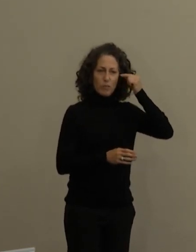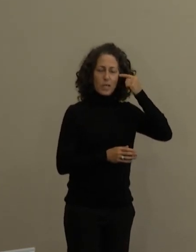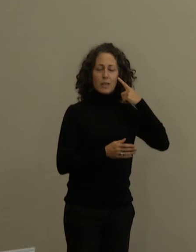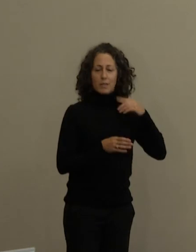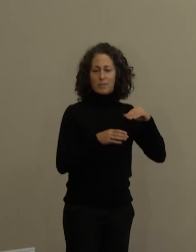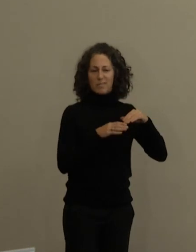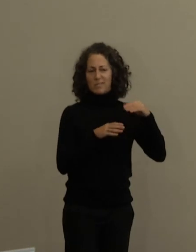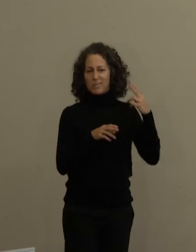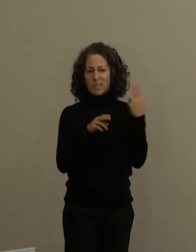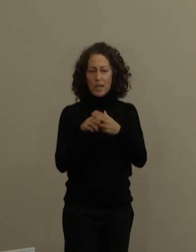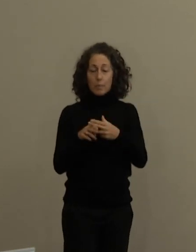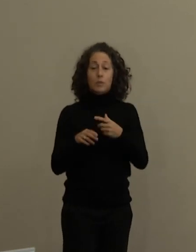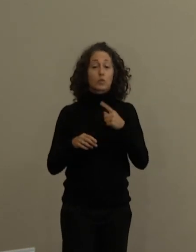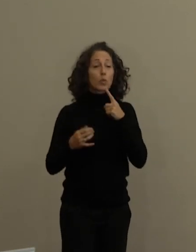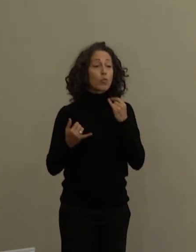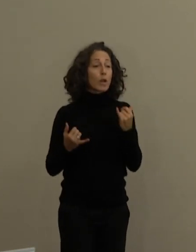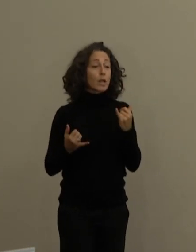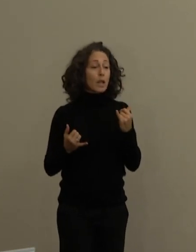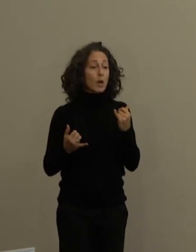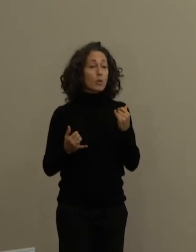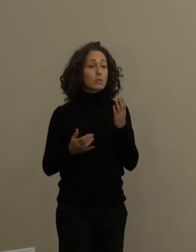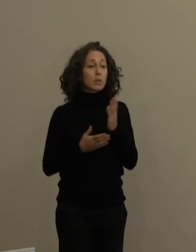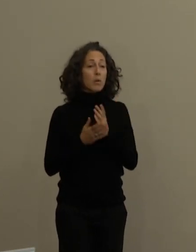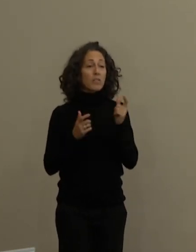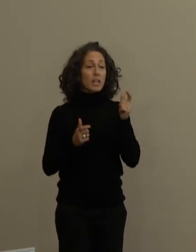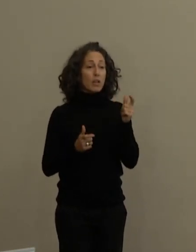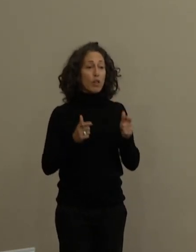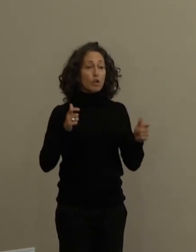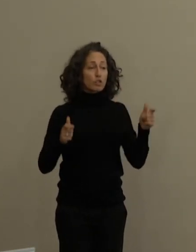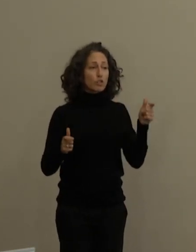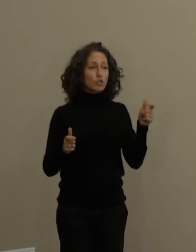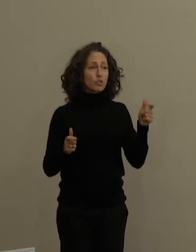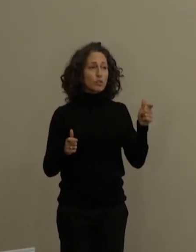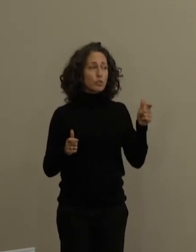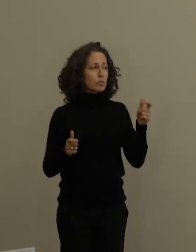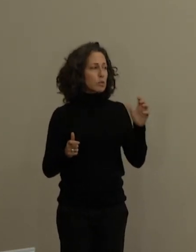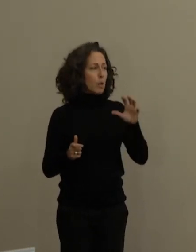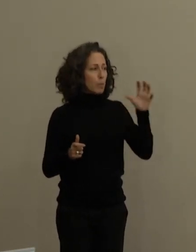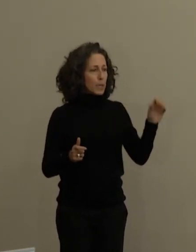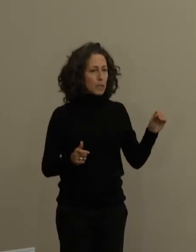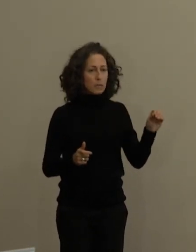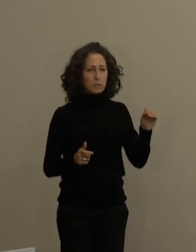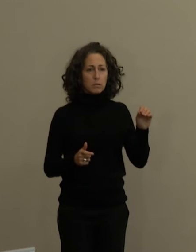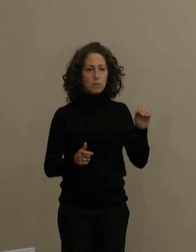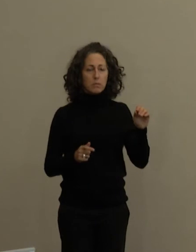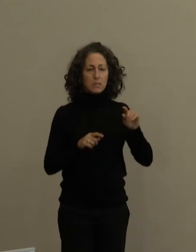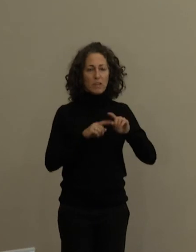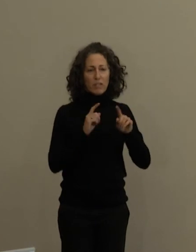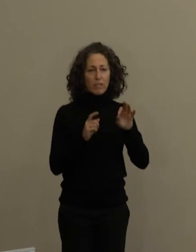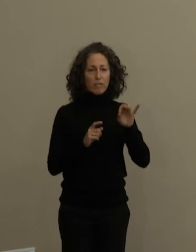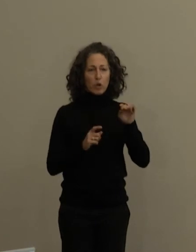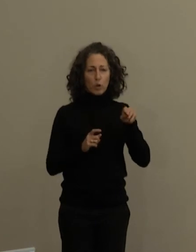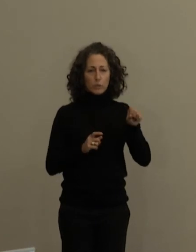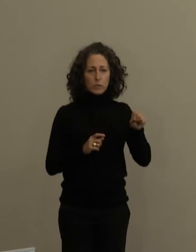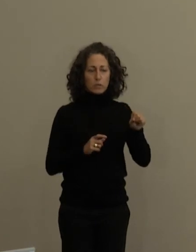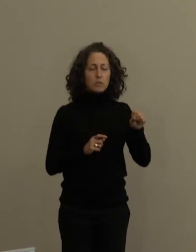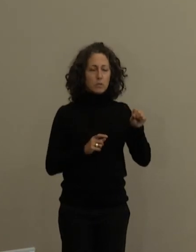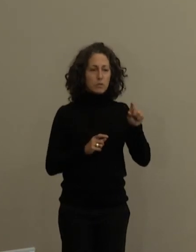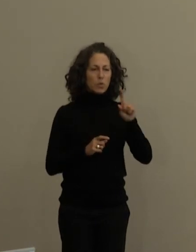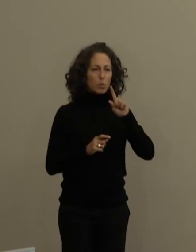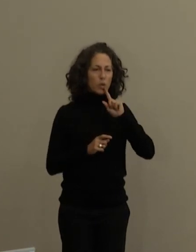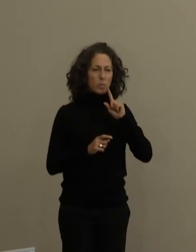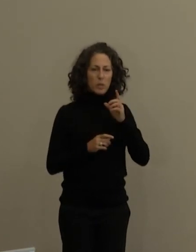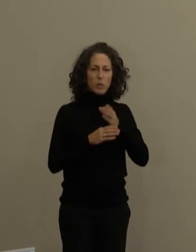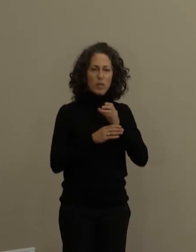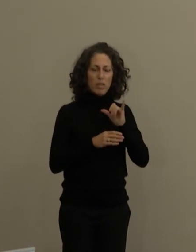in that order. And so some of these larger firms and companies might very well fit within that